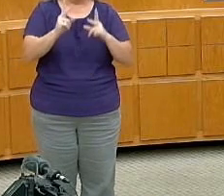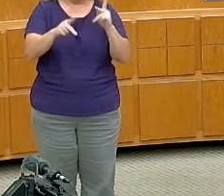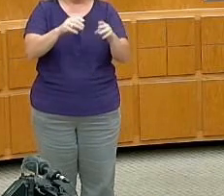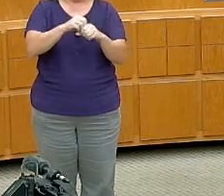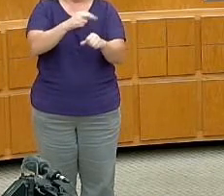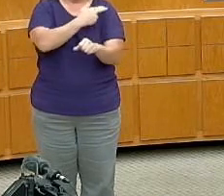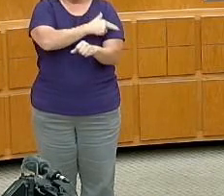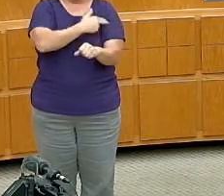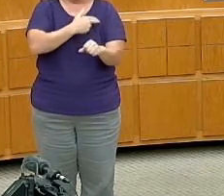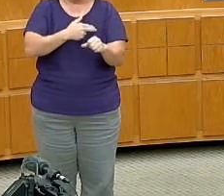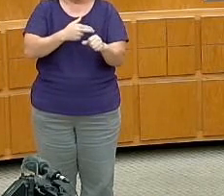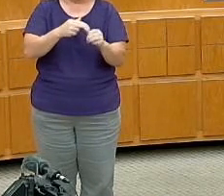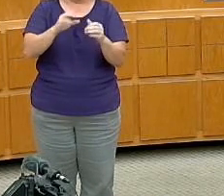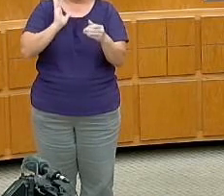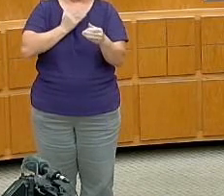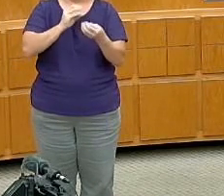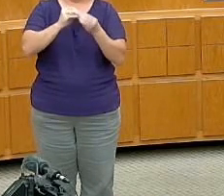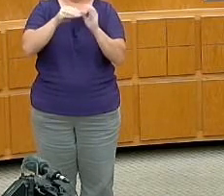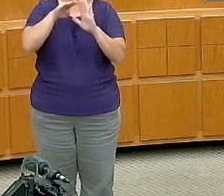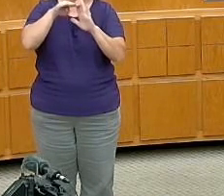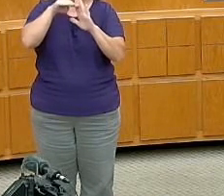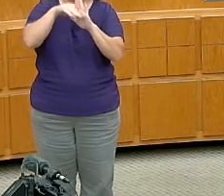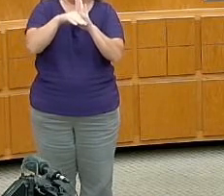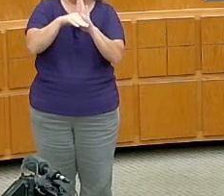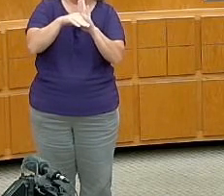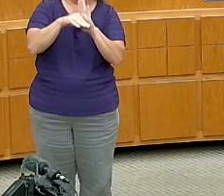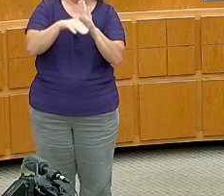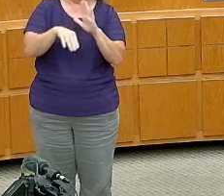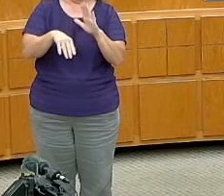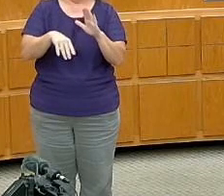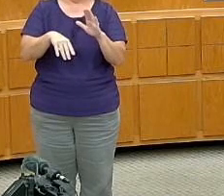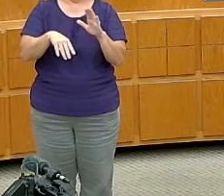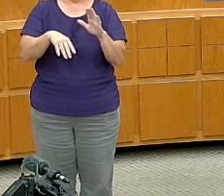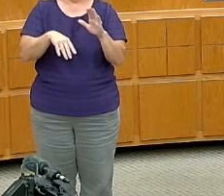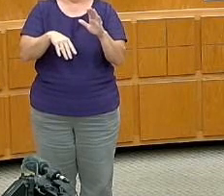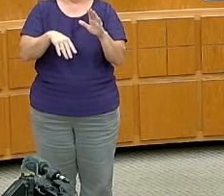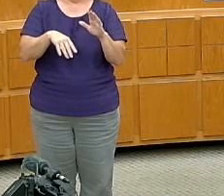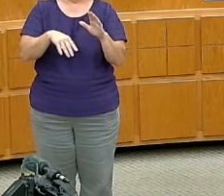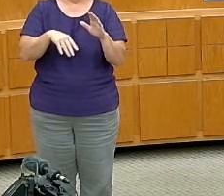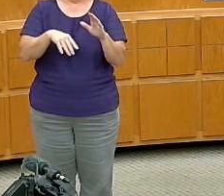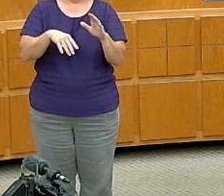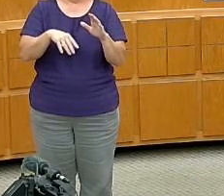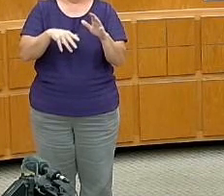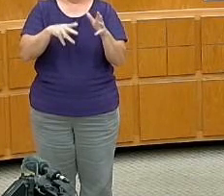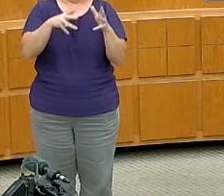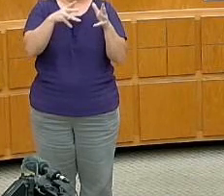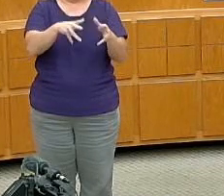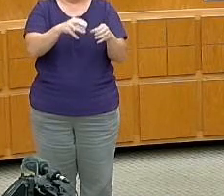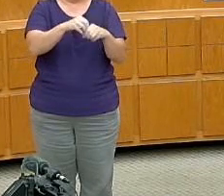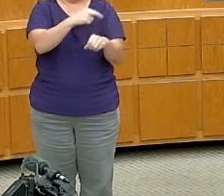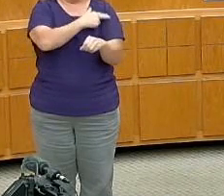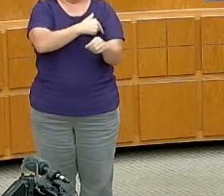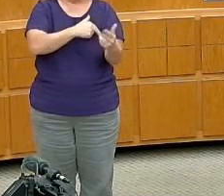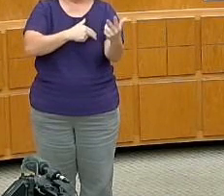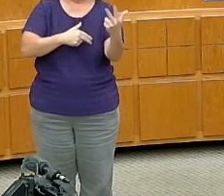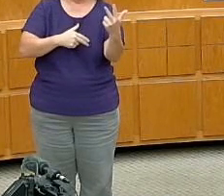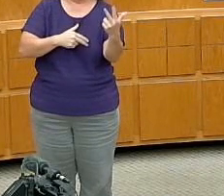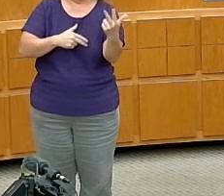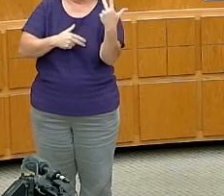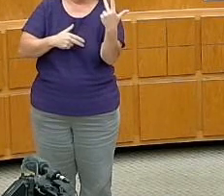number has gone down. And so there are a total of 3 persons still in the hospital that have the